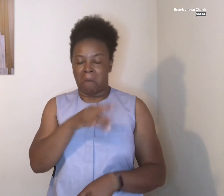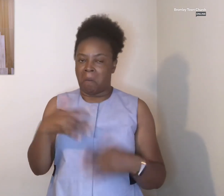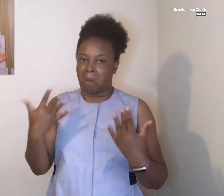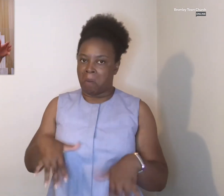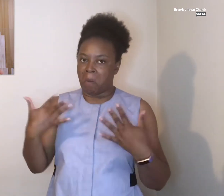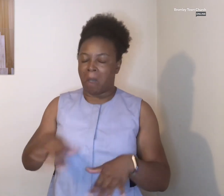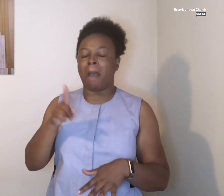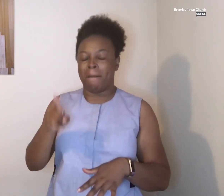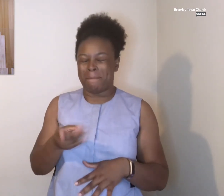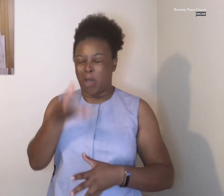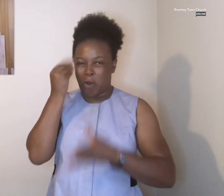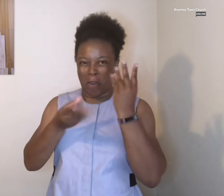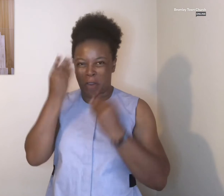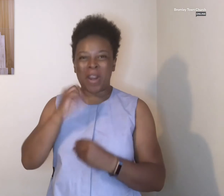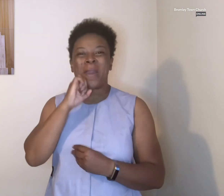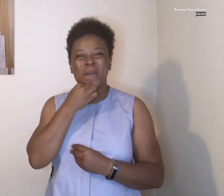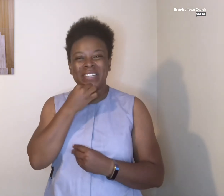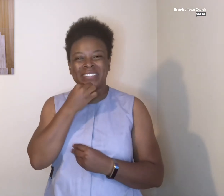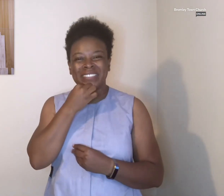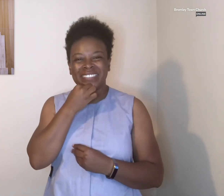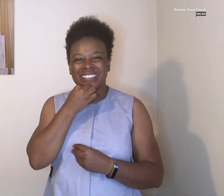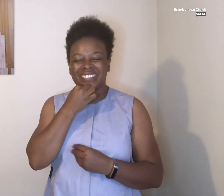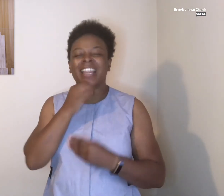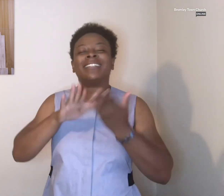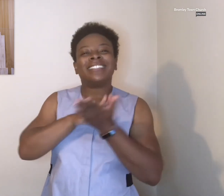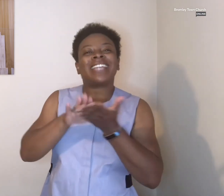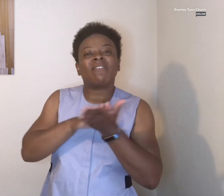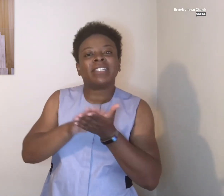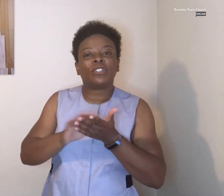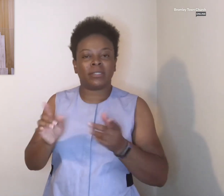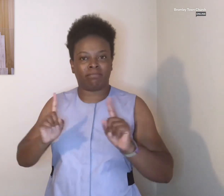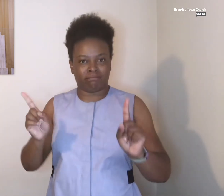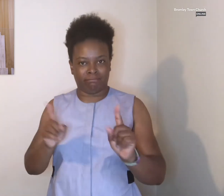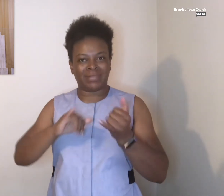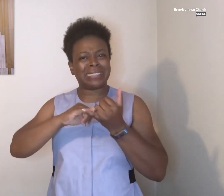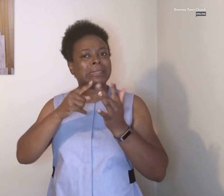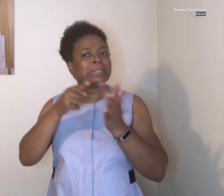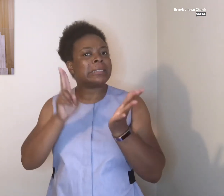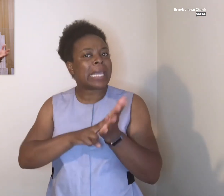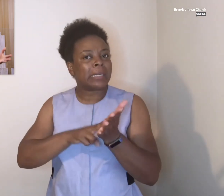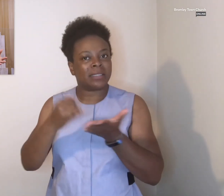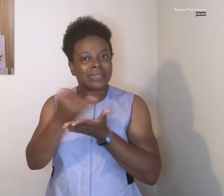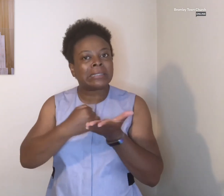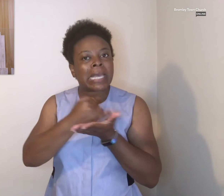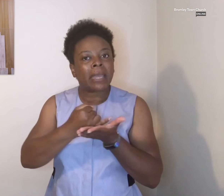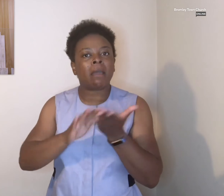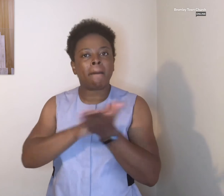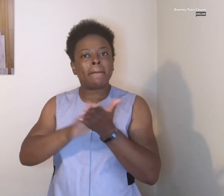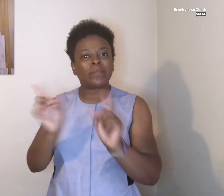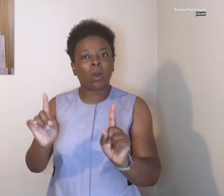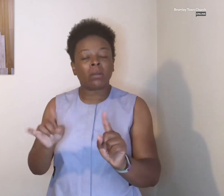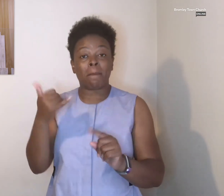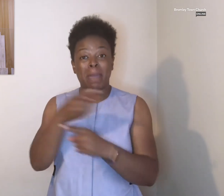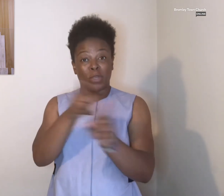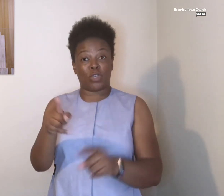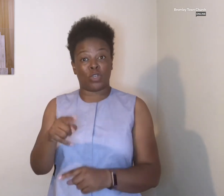it. First of all, let's just start with a couple of definitions. Sin. What is sin? Now, if you're a Christian, you probably know, well, I